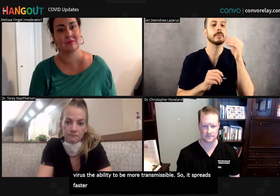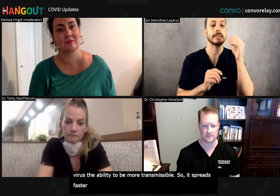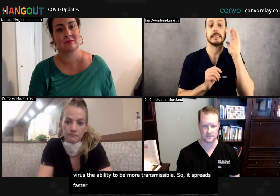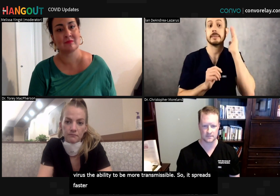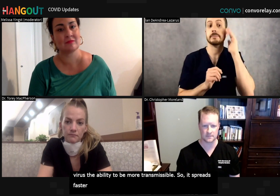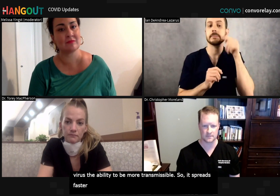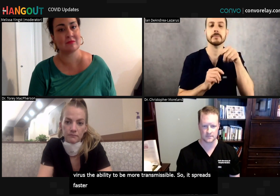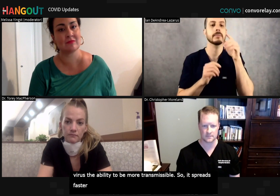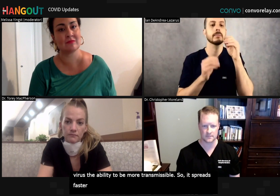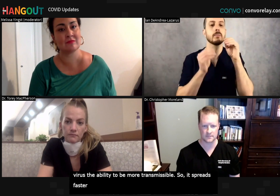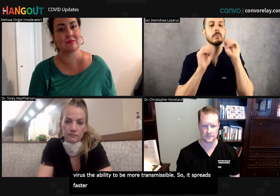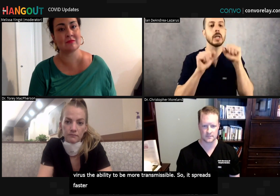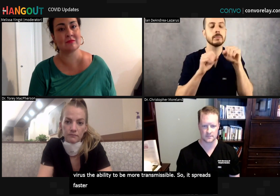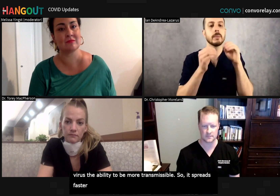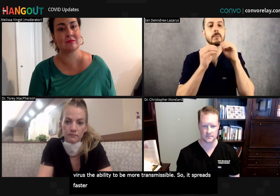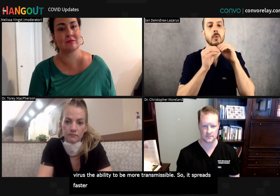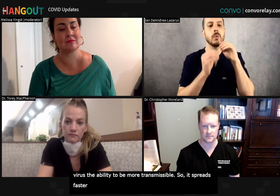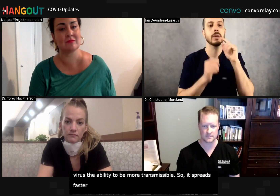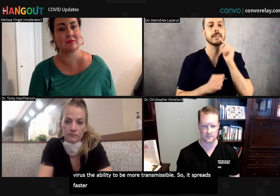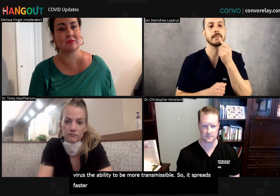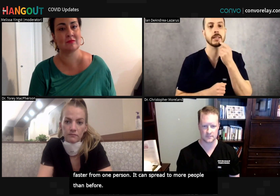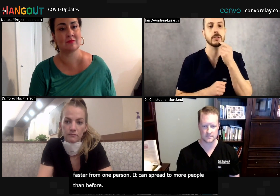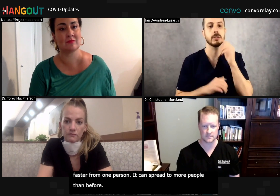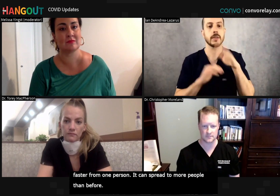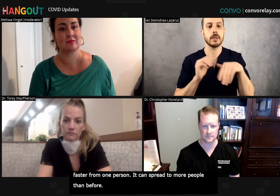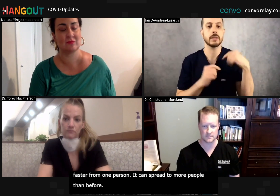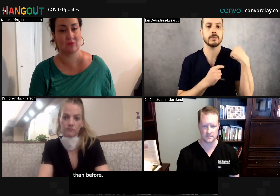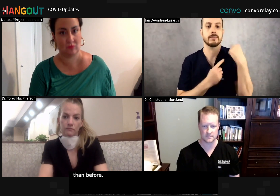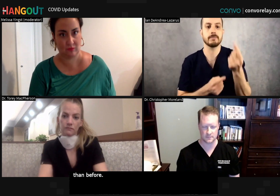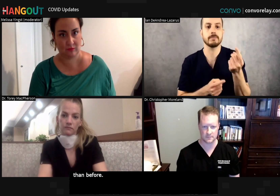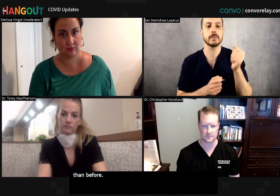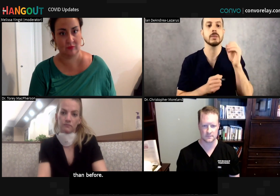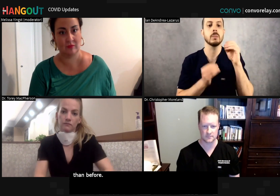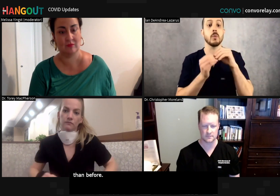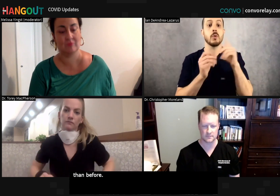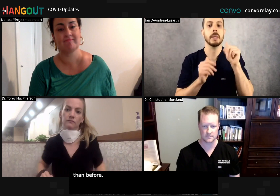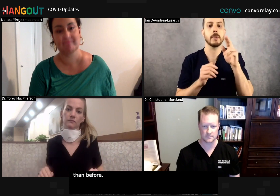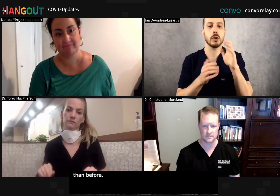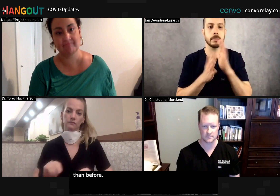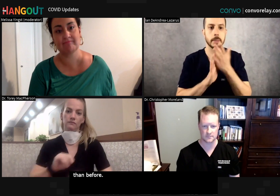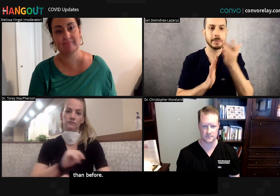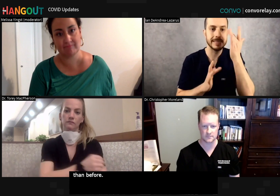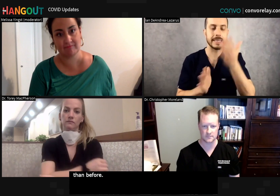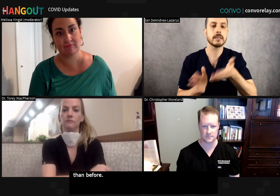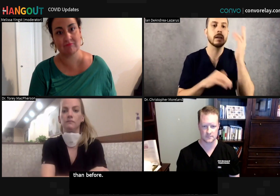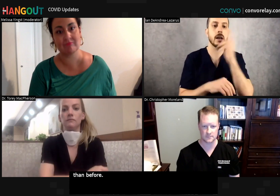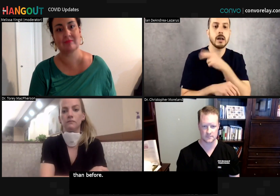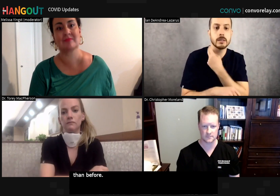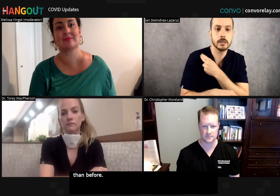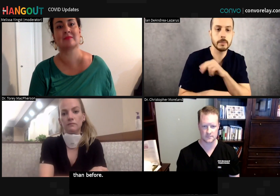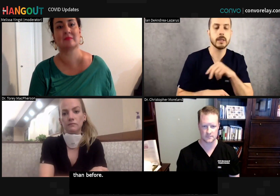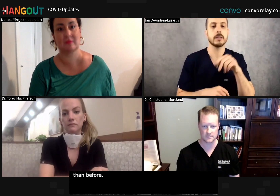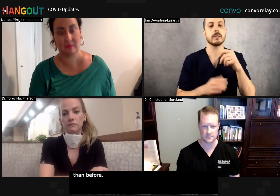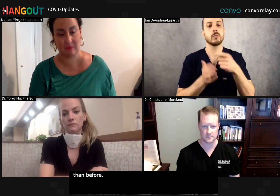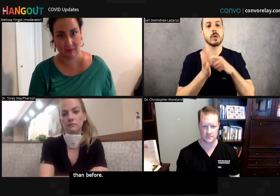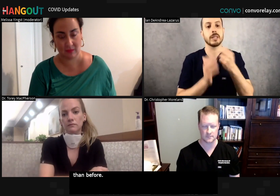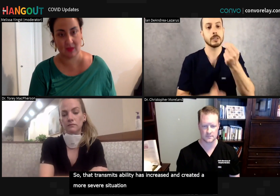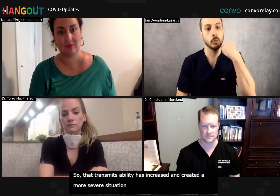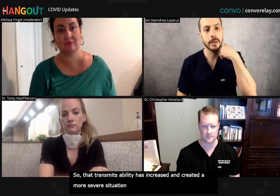before. So the transmissibility has increased and created a more severe situation than was in the past, where more people are becoming sick